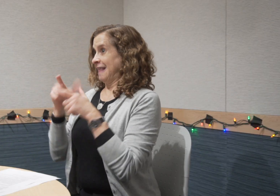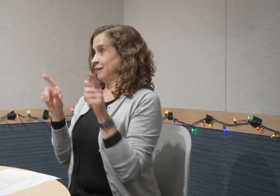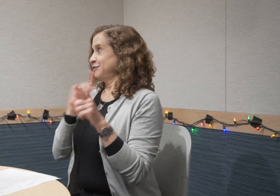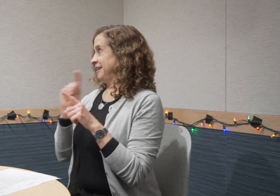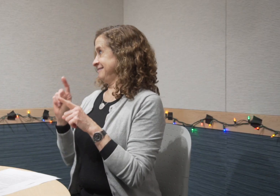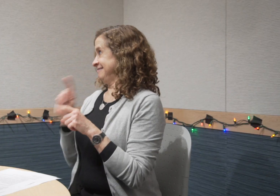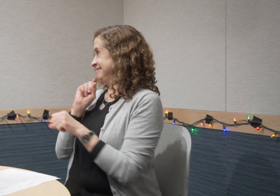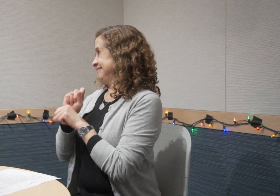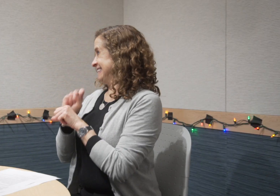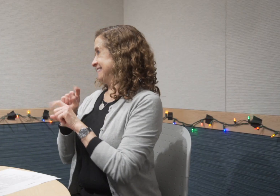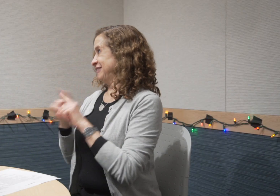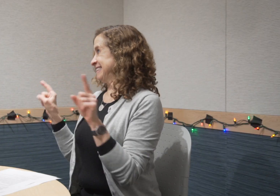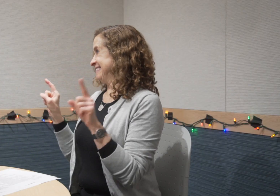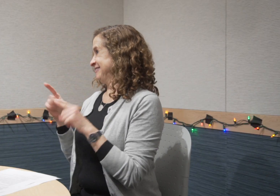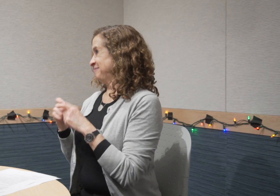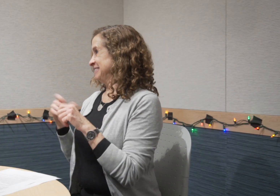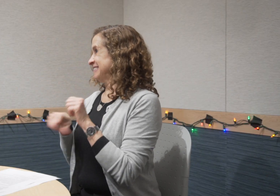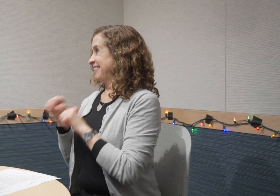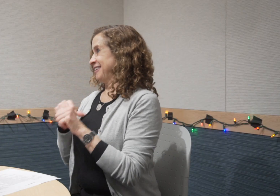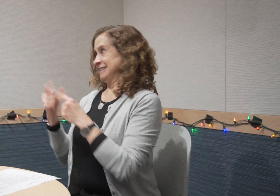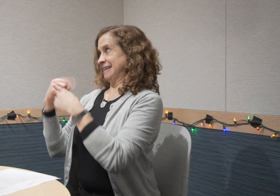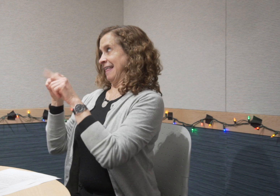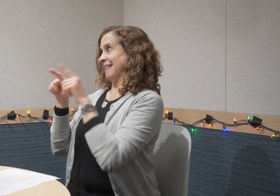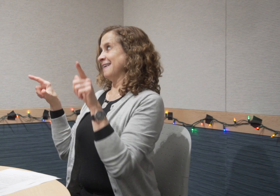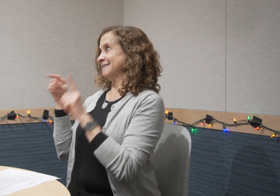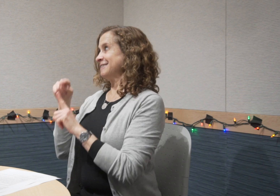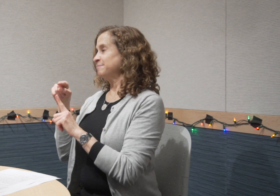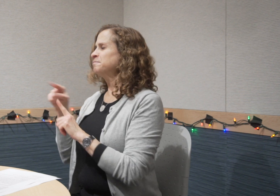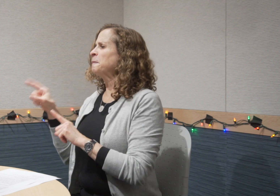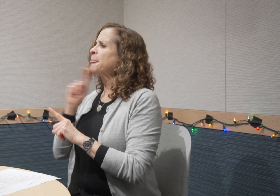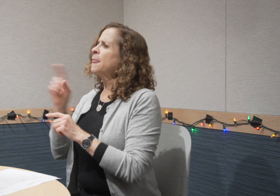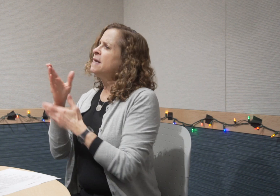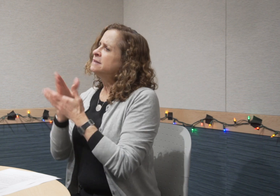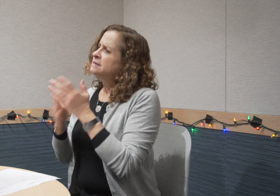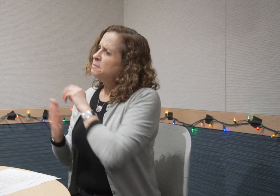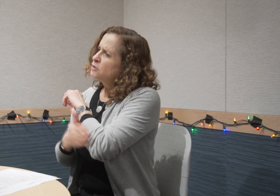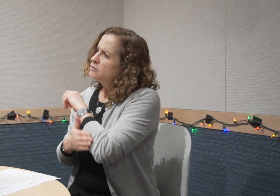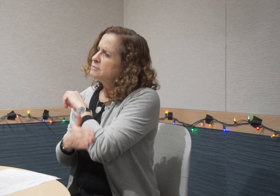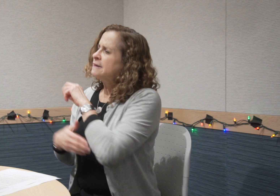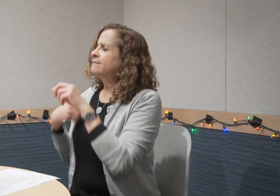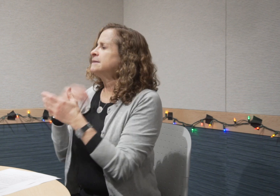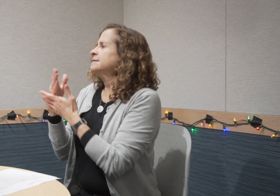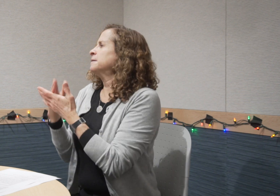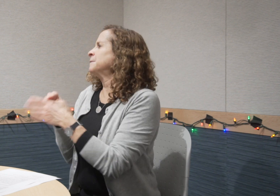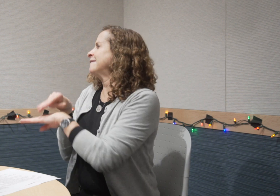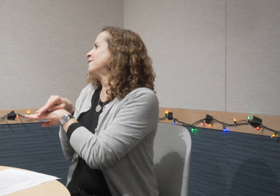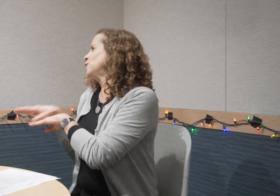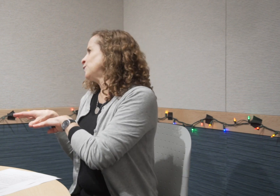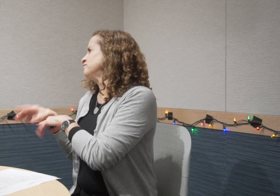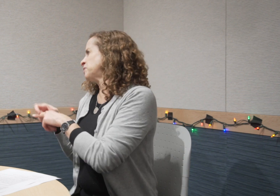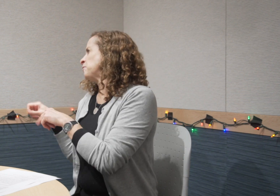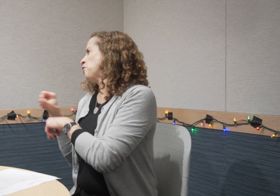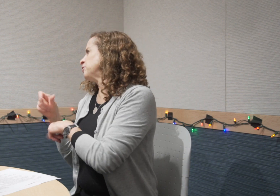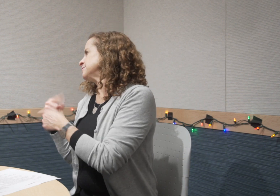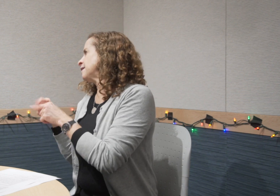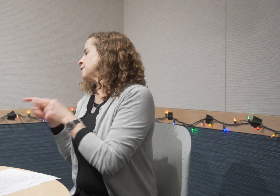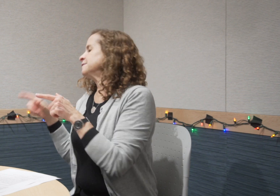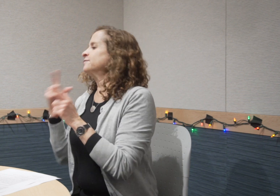Well, most languages are really different from each other. Oh, Sign language is the same. Some countries, there's some